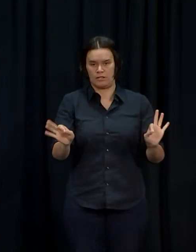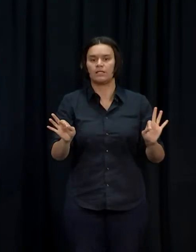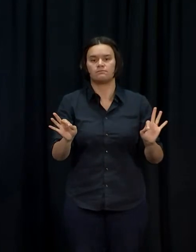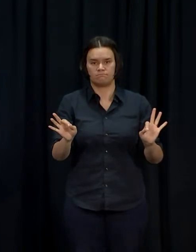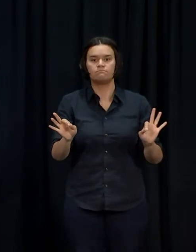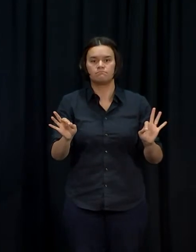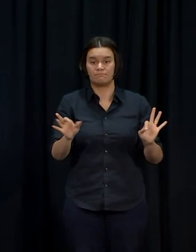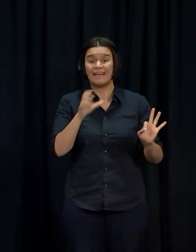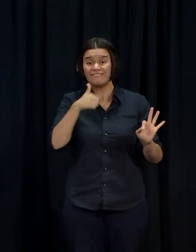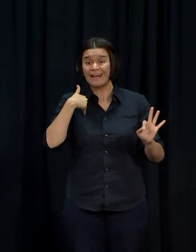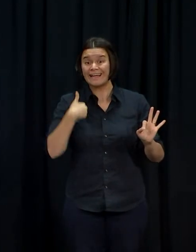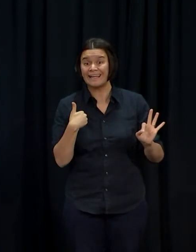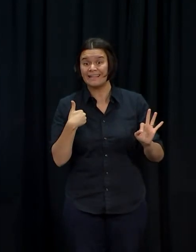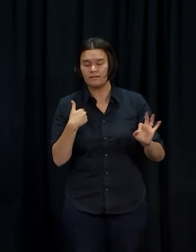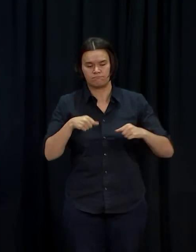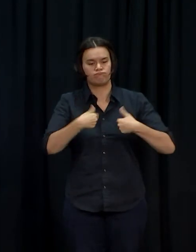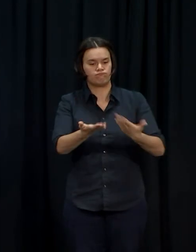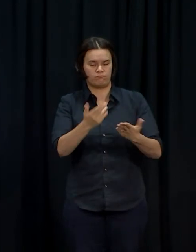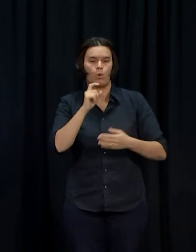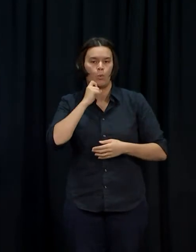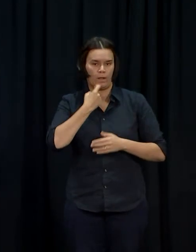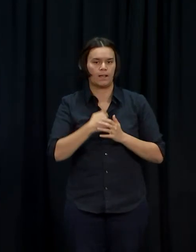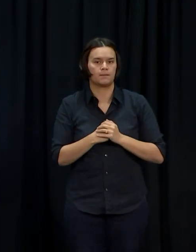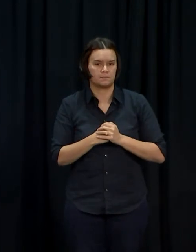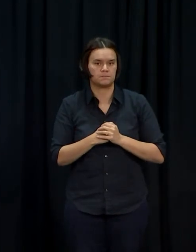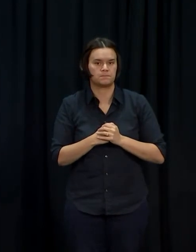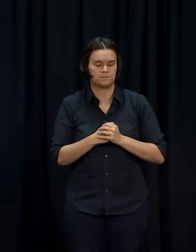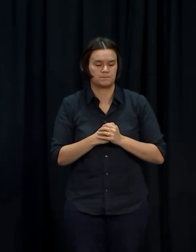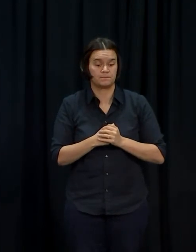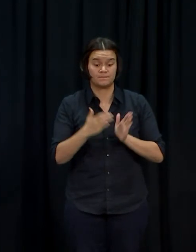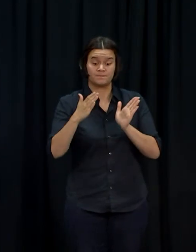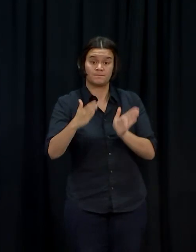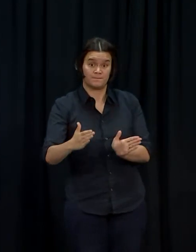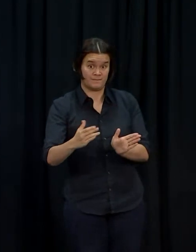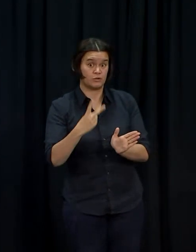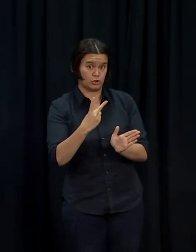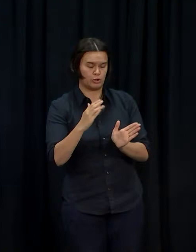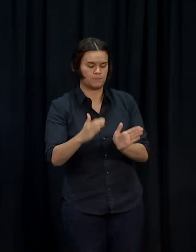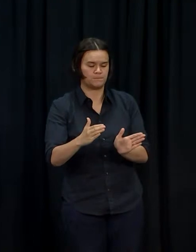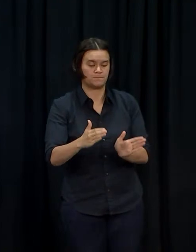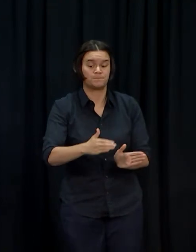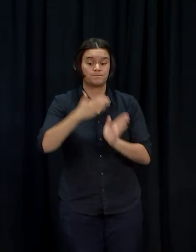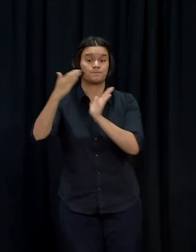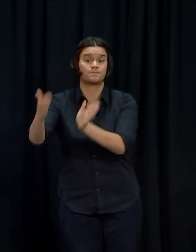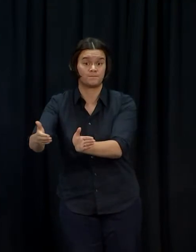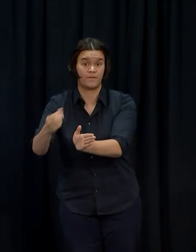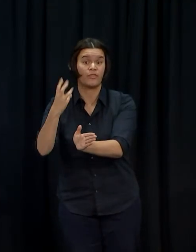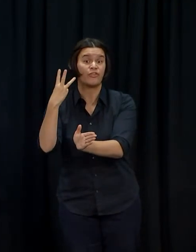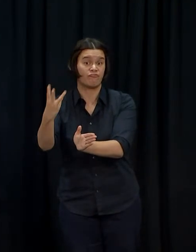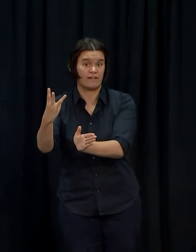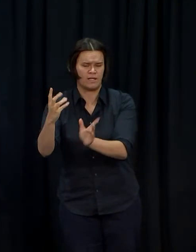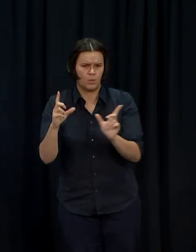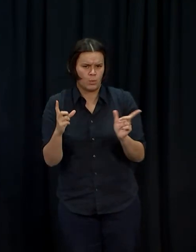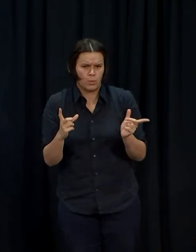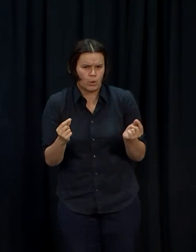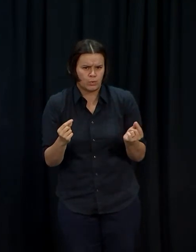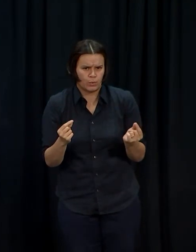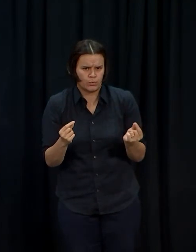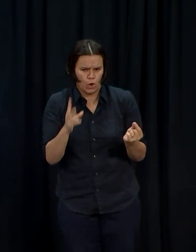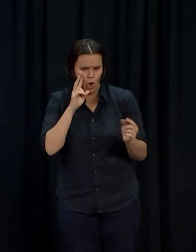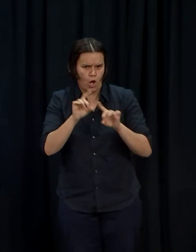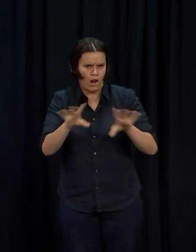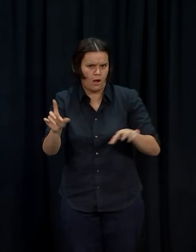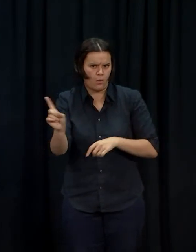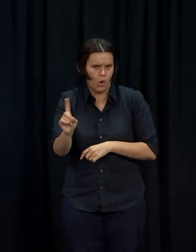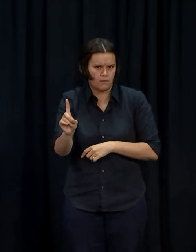At the third phase, our public health response will be about minimising a widespread outbreak. When cases are in the